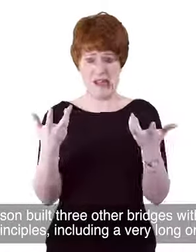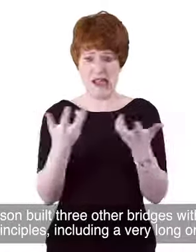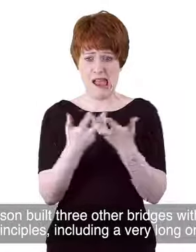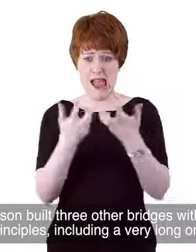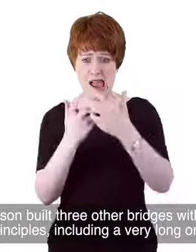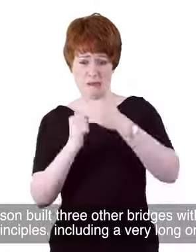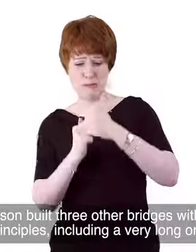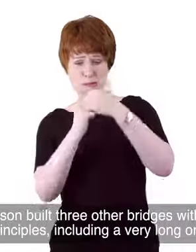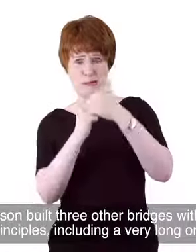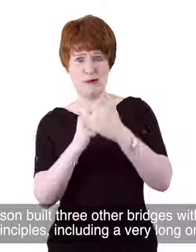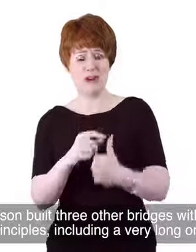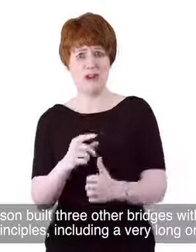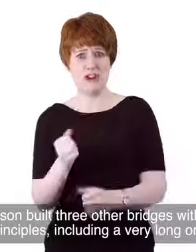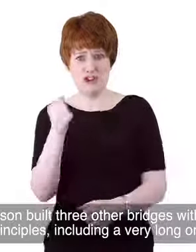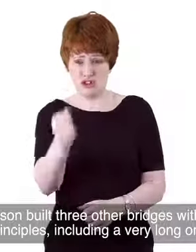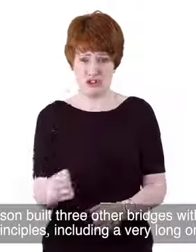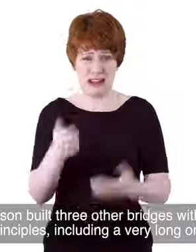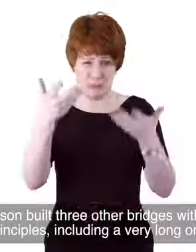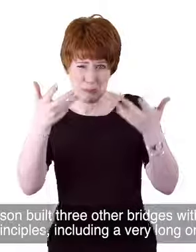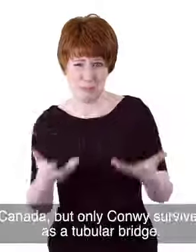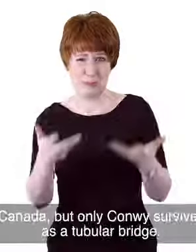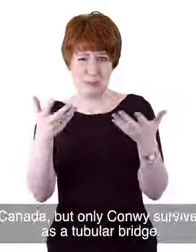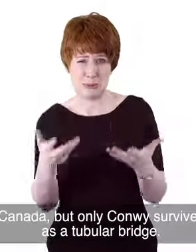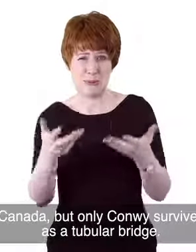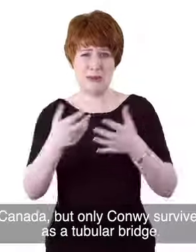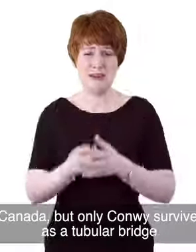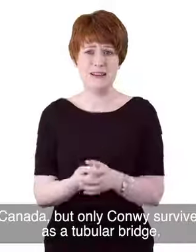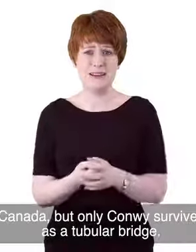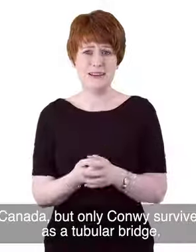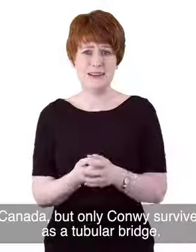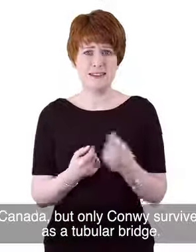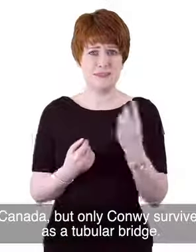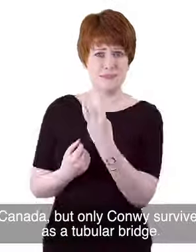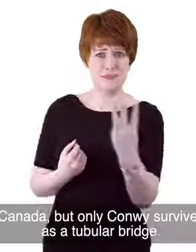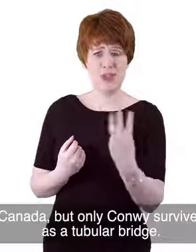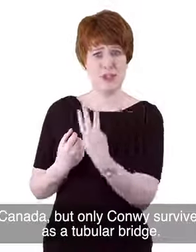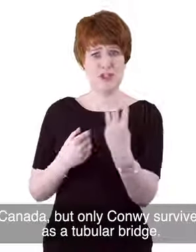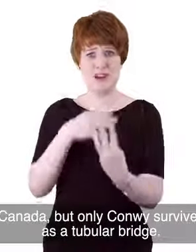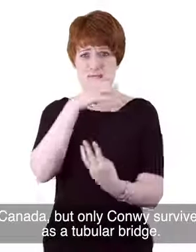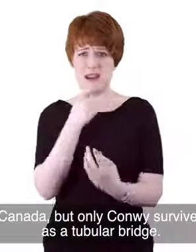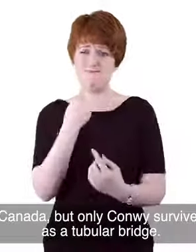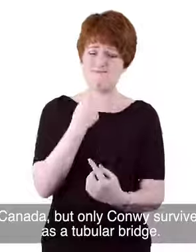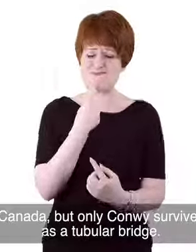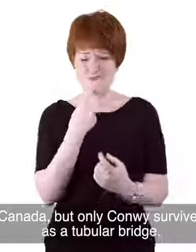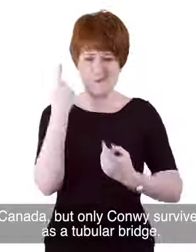same principles, including a very long one in Canada, but only Conwy survives as a tubular bridge.